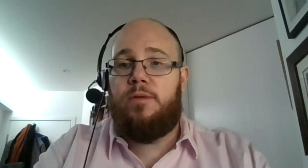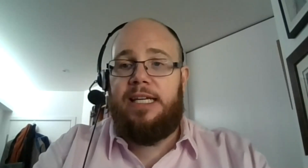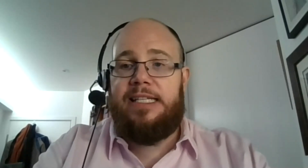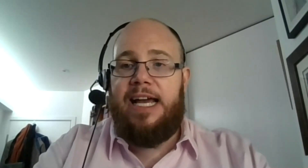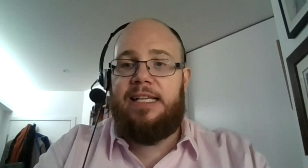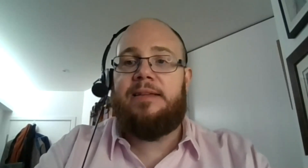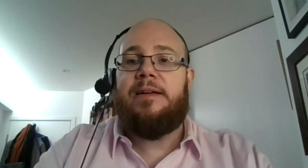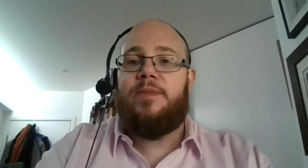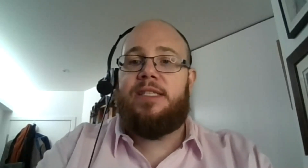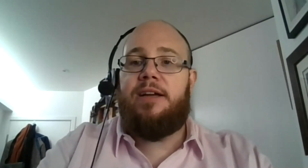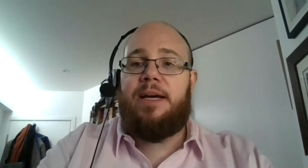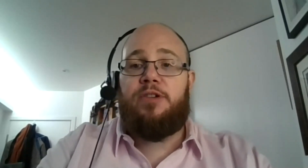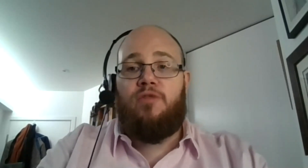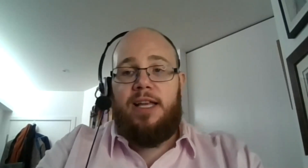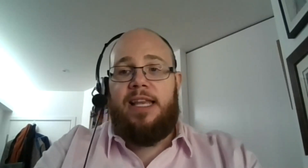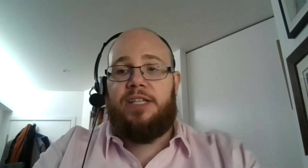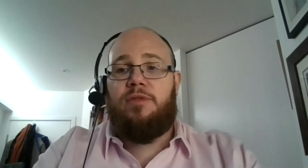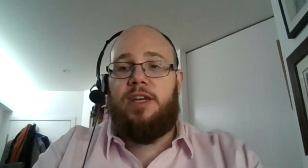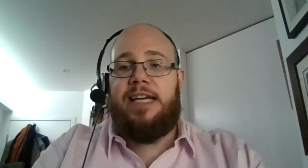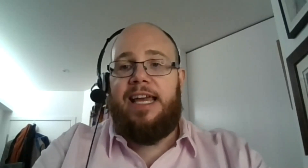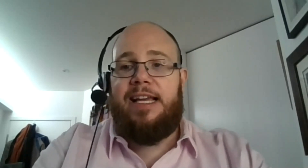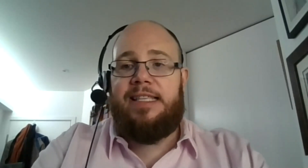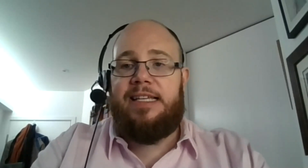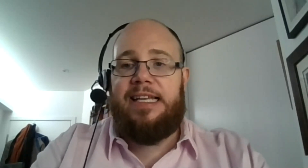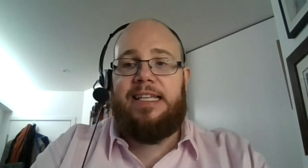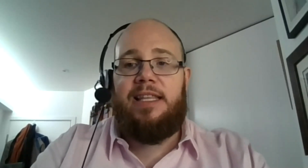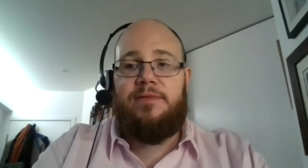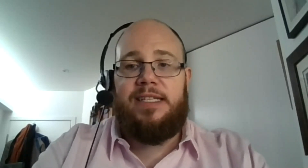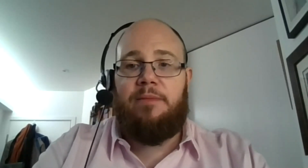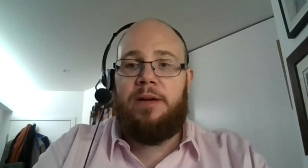14 days. So Deborah's right, the next review date is the 16th of December.